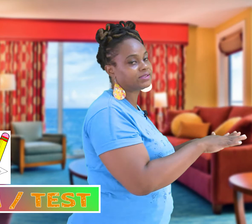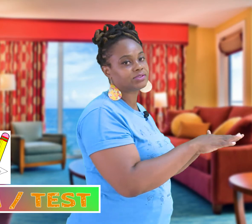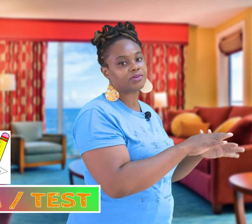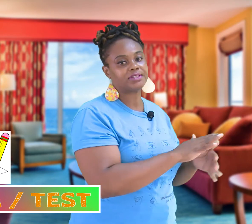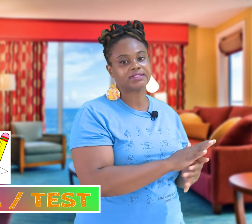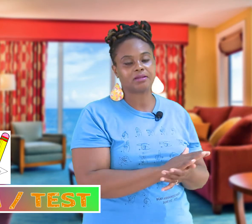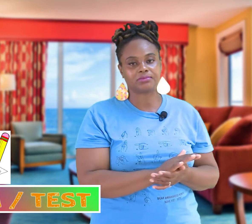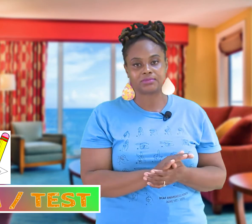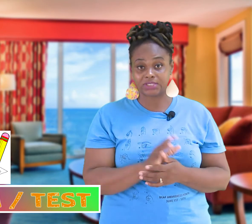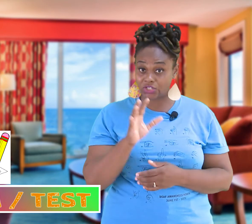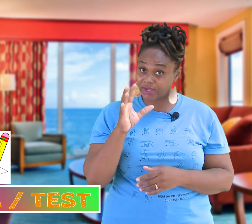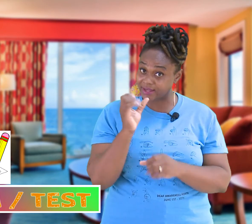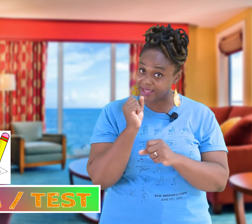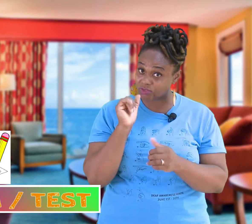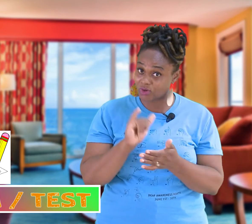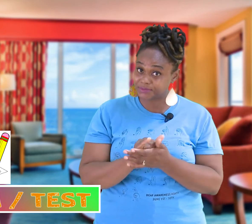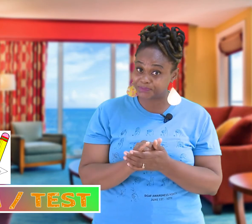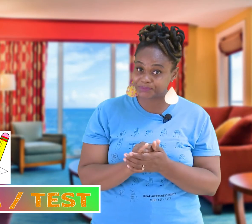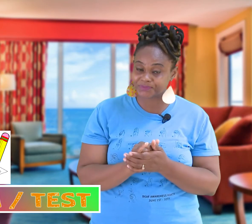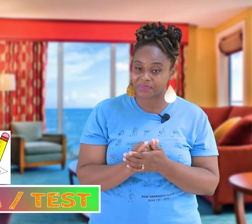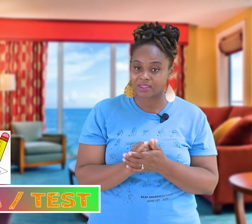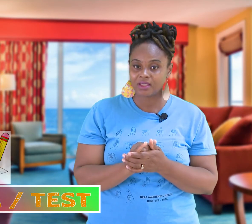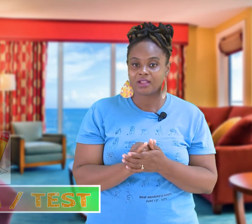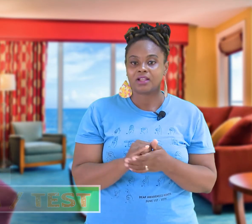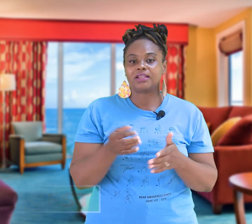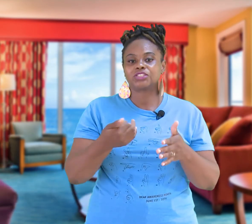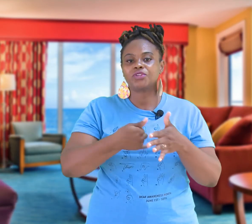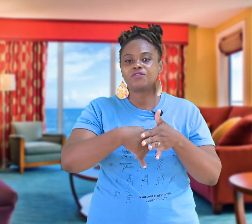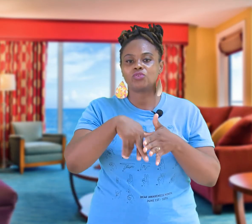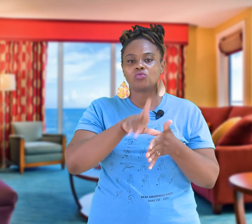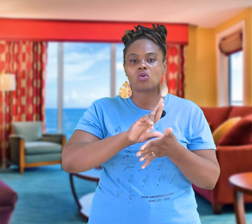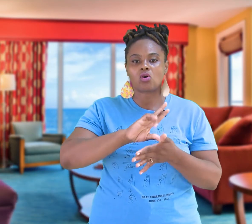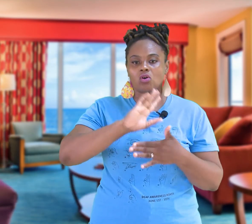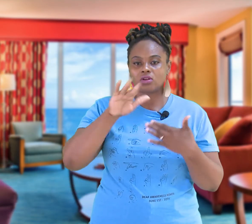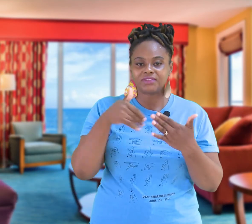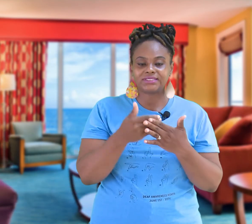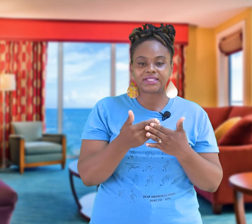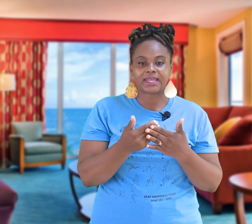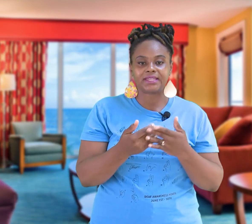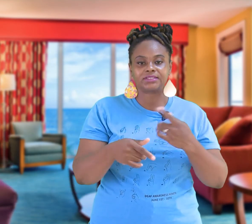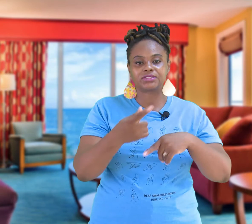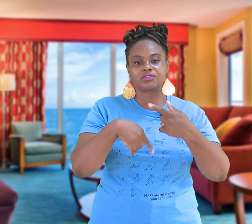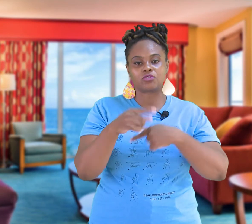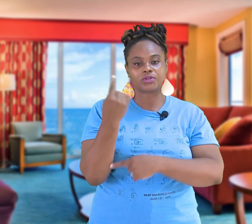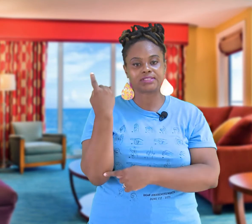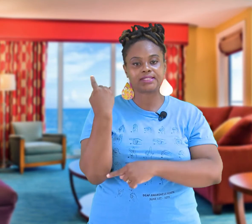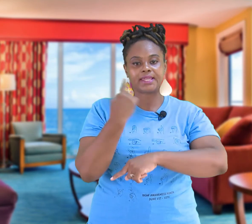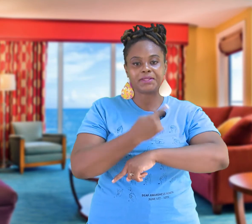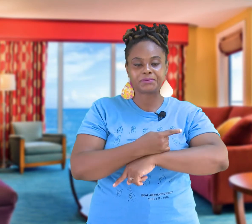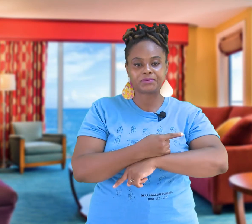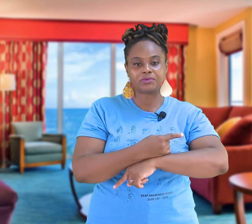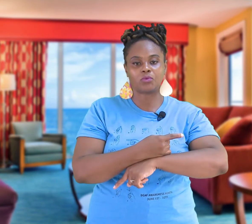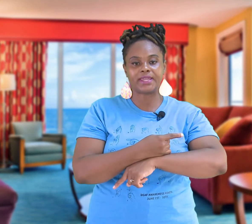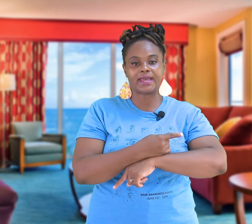Test or exam. Did you get that one? Let's review all of the signs for today. We